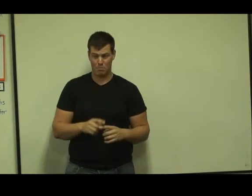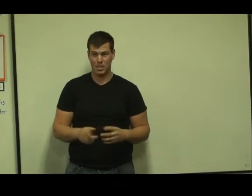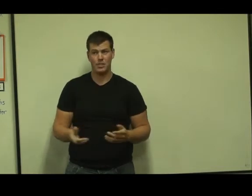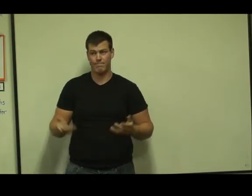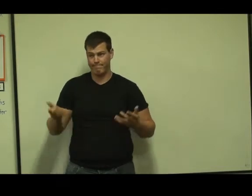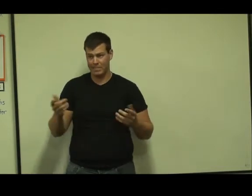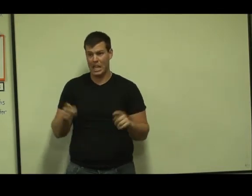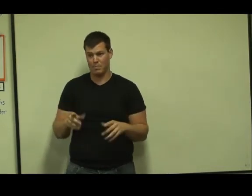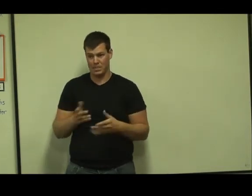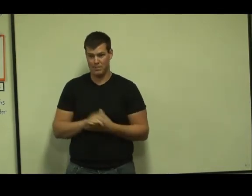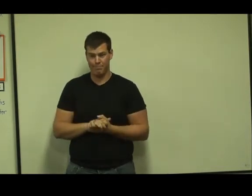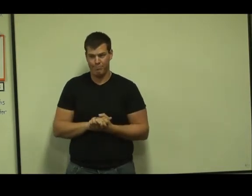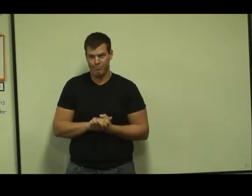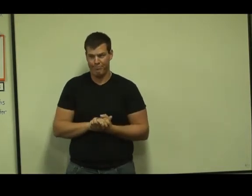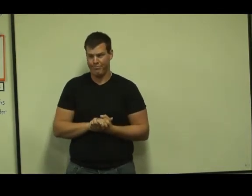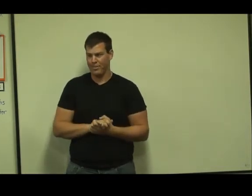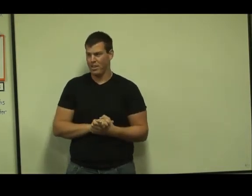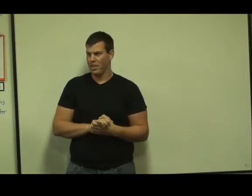but it happens.